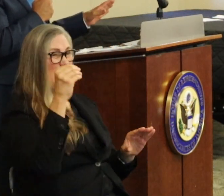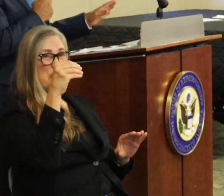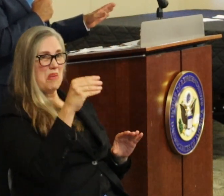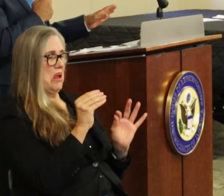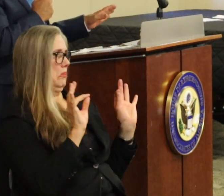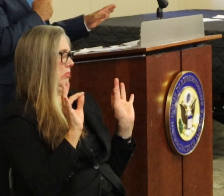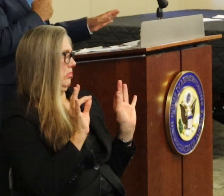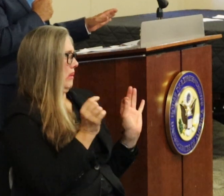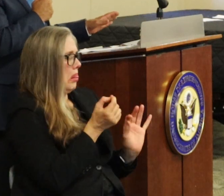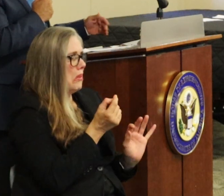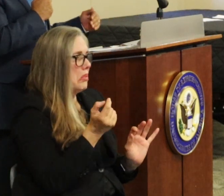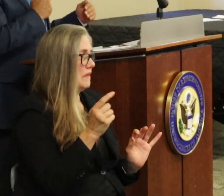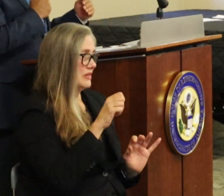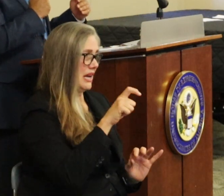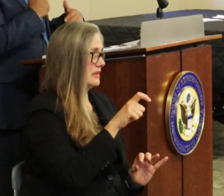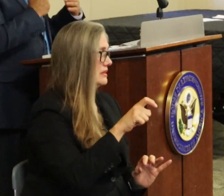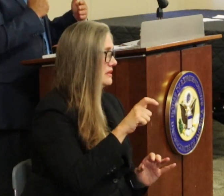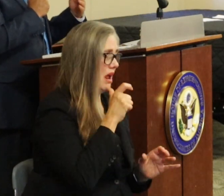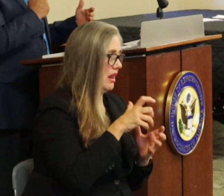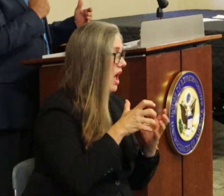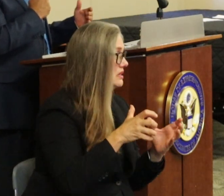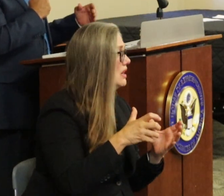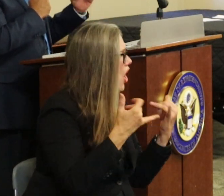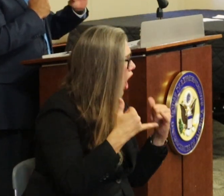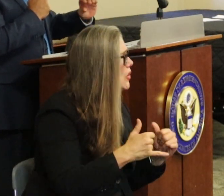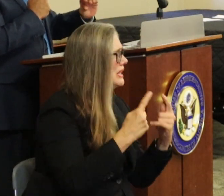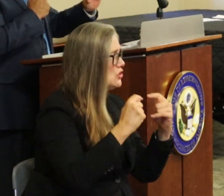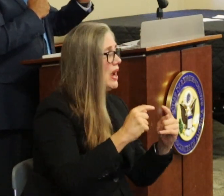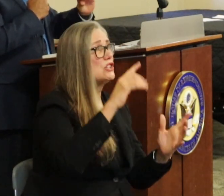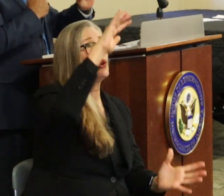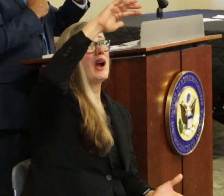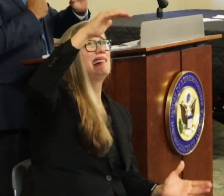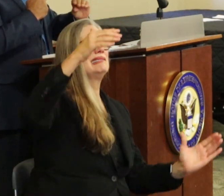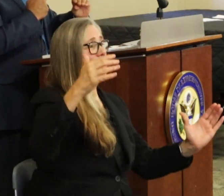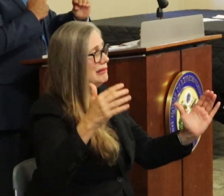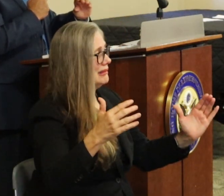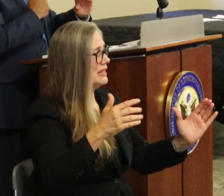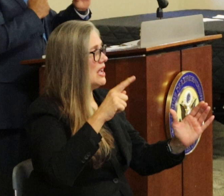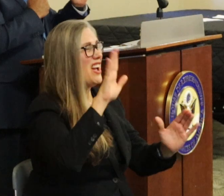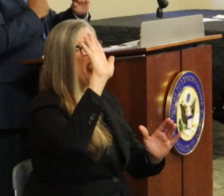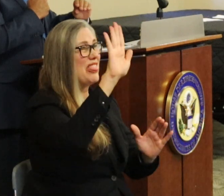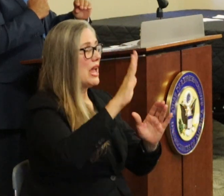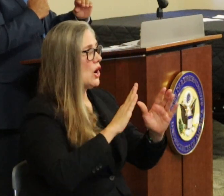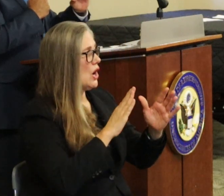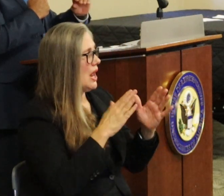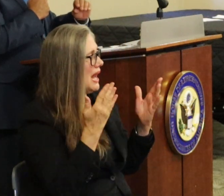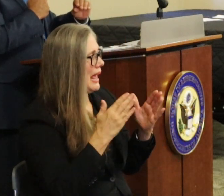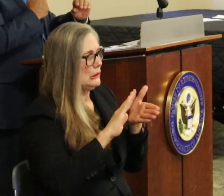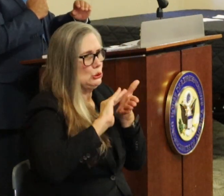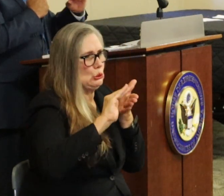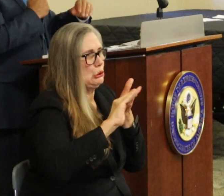a whole lot of taxes. And so there's already been an effort to right size and close the loops on individuals